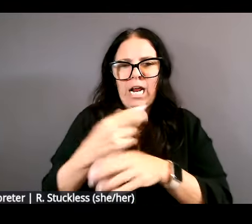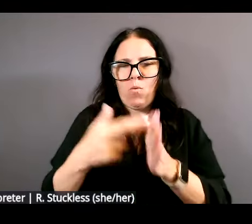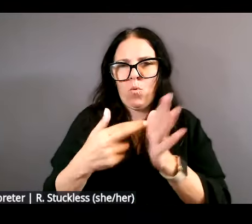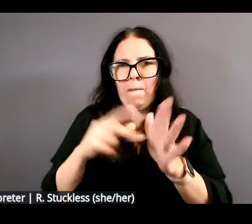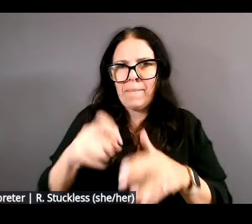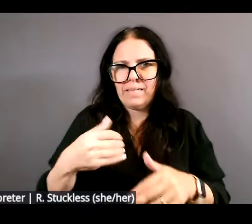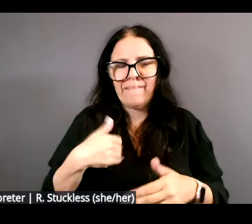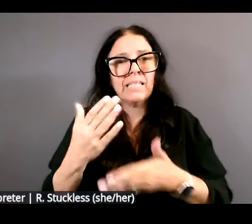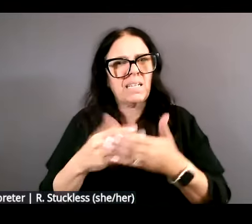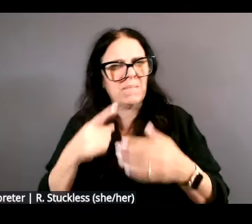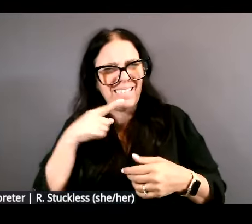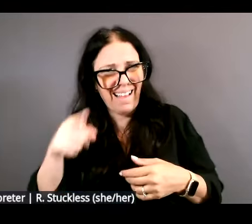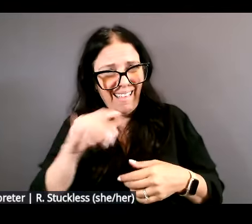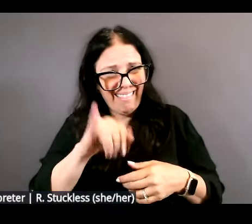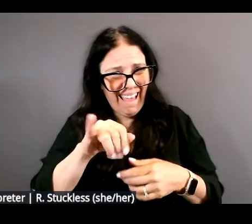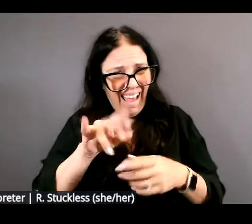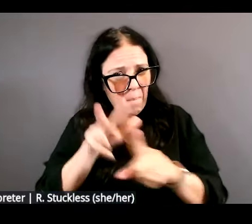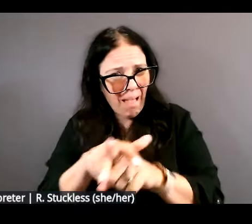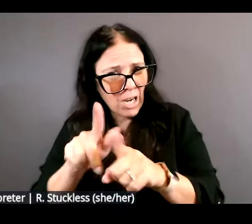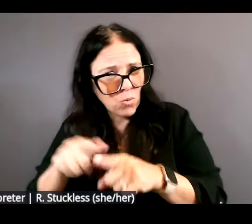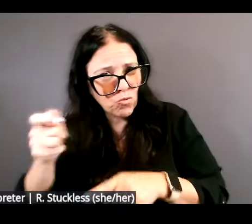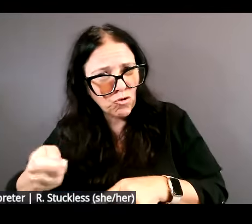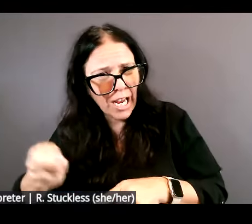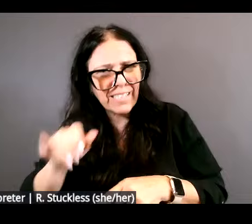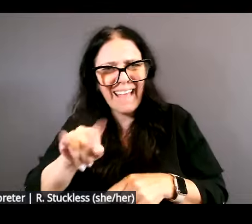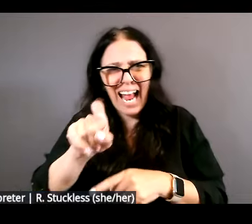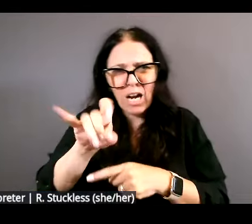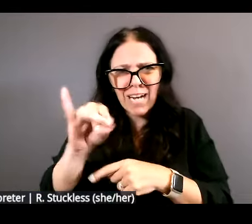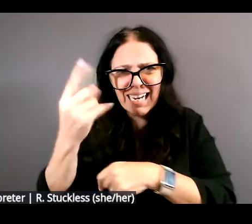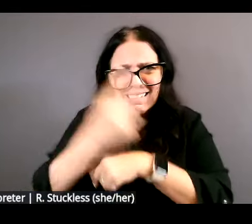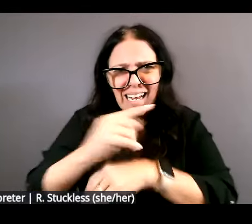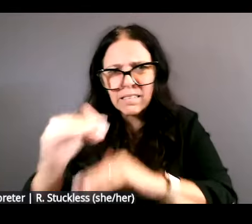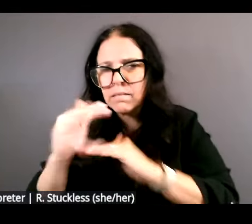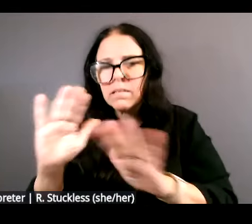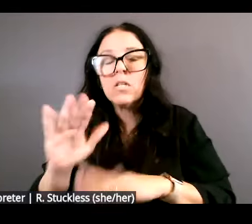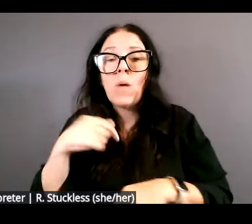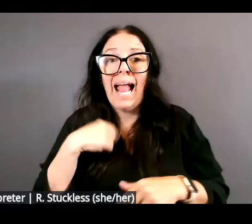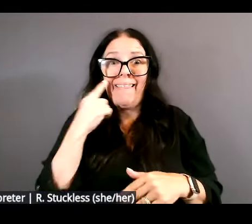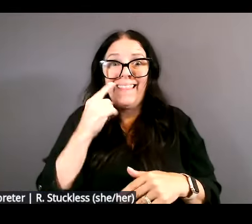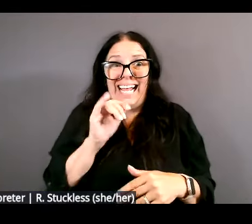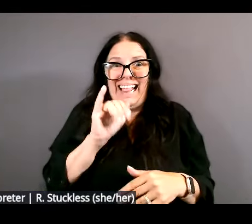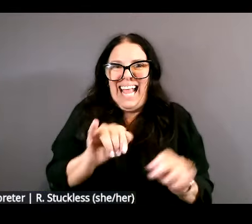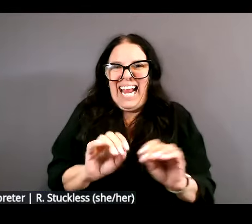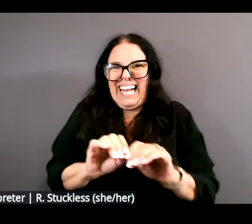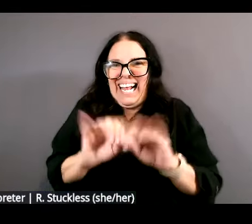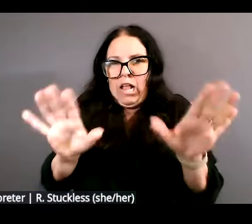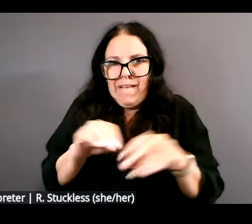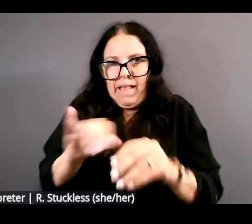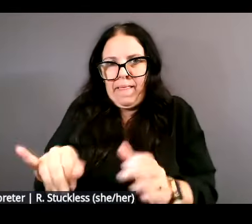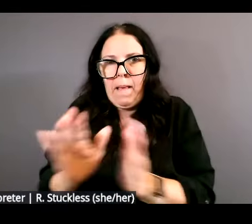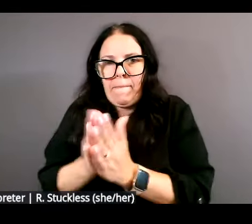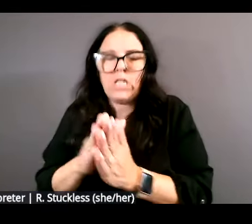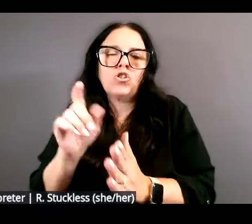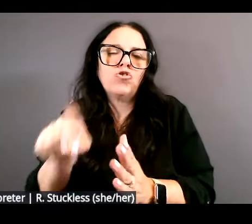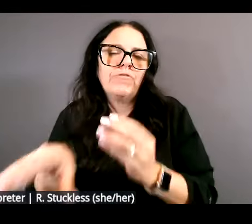to a judicial candidate, that 180-day window? So moving forward, I think that would be something that should just be